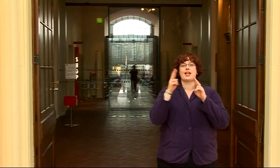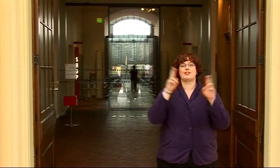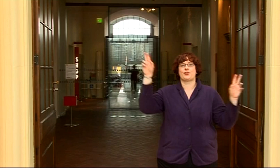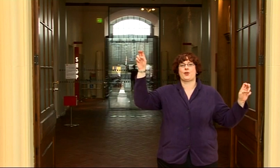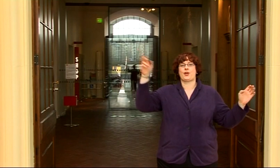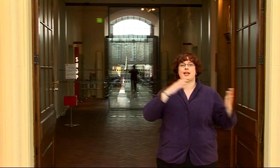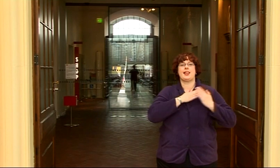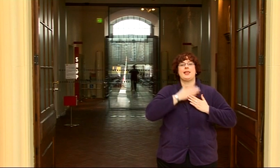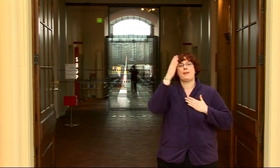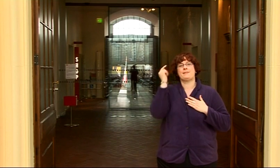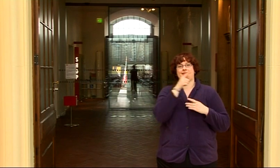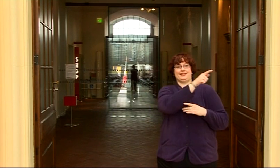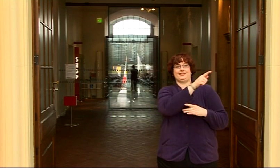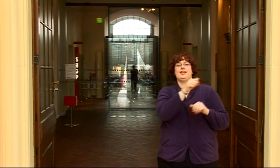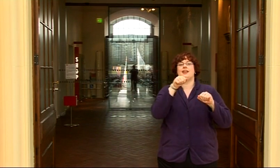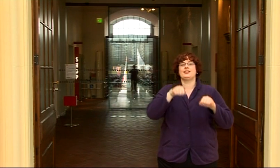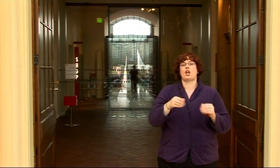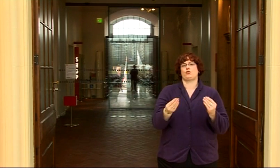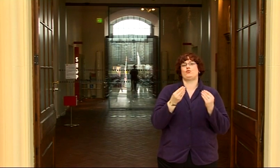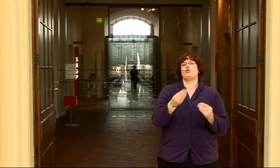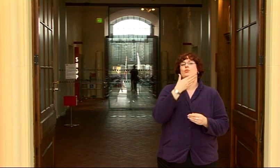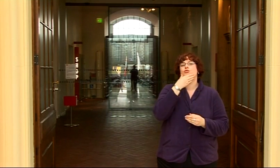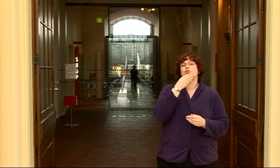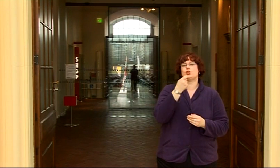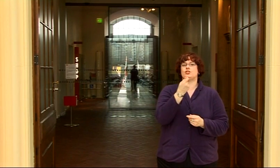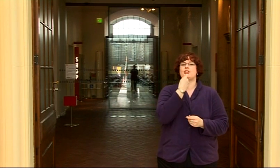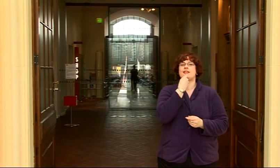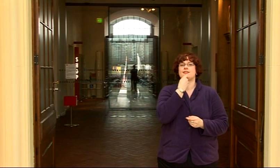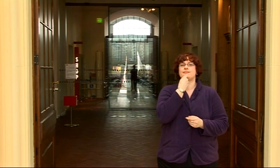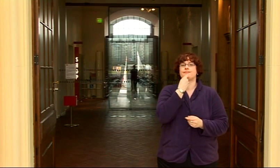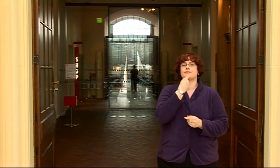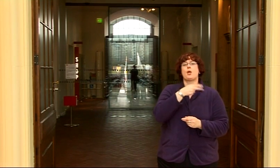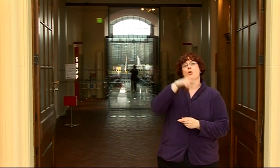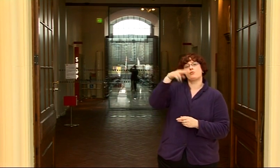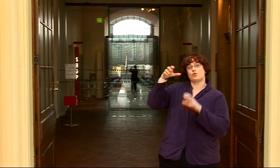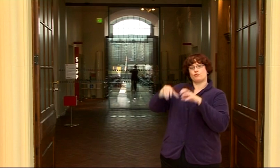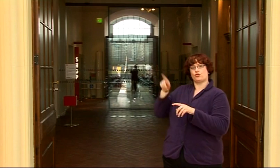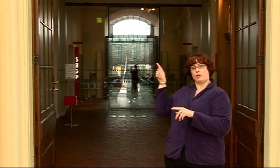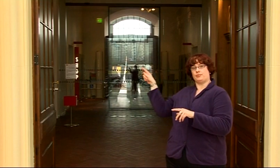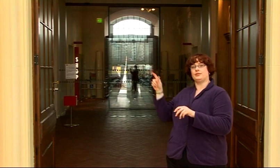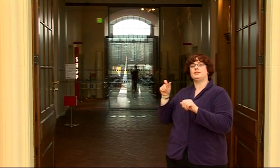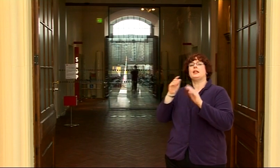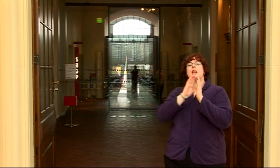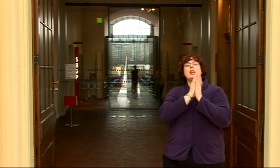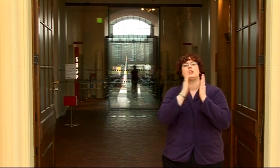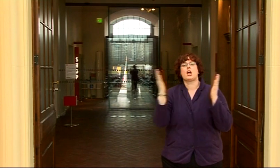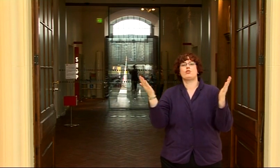Visitors may take a seat at a restaurant Liebermann's for Jewish specialties, or have a look at the literature, gifts, and other souvenirs in our